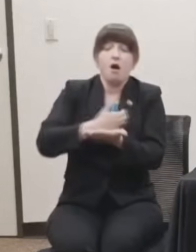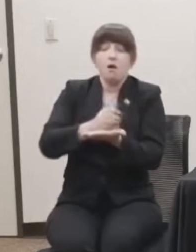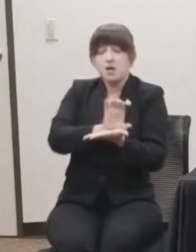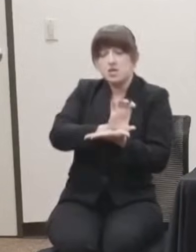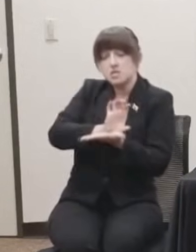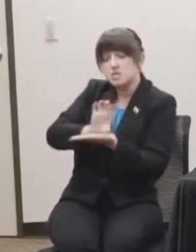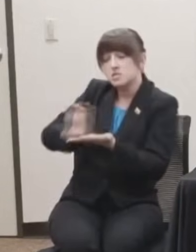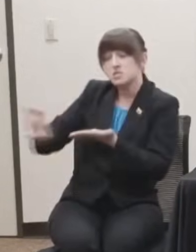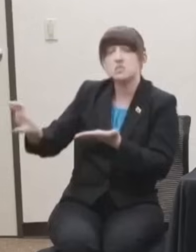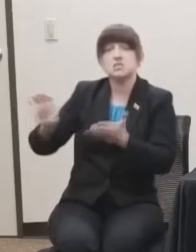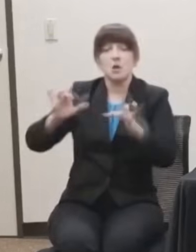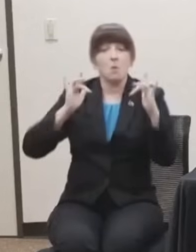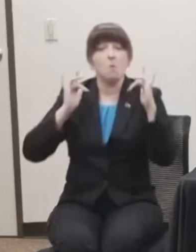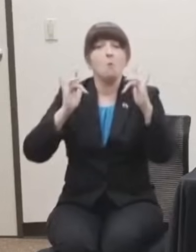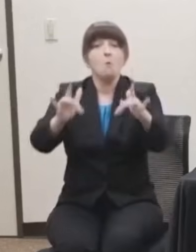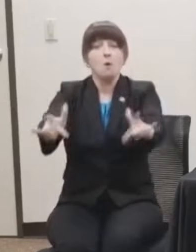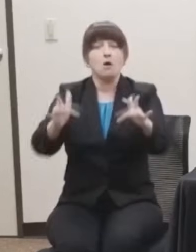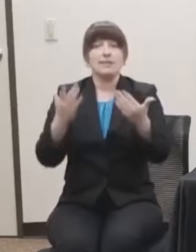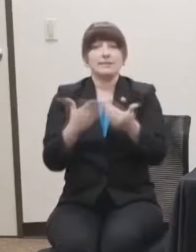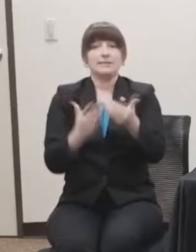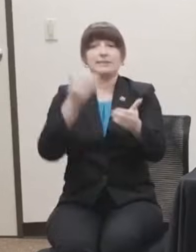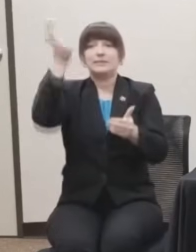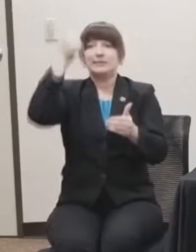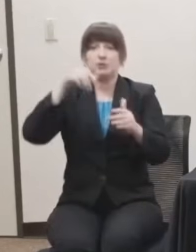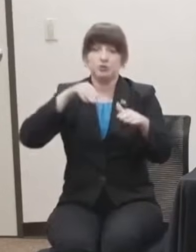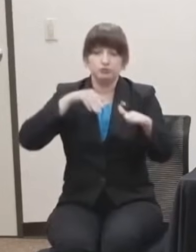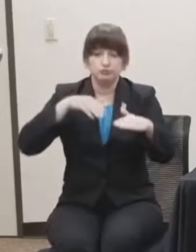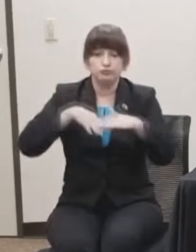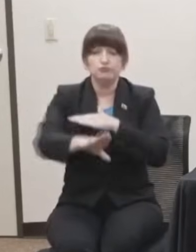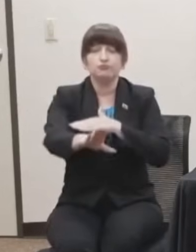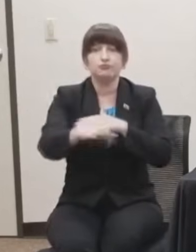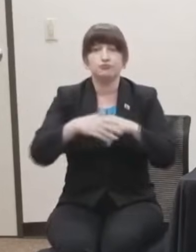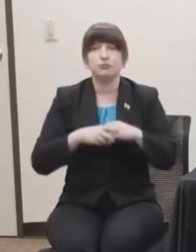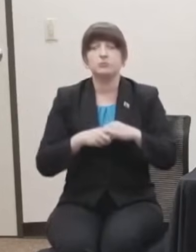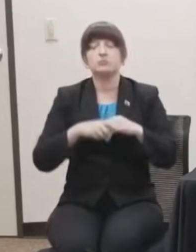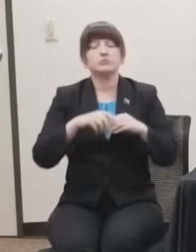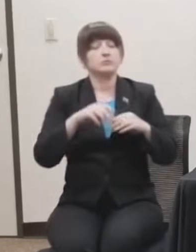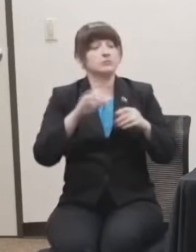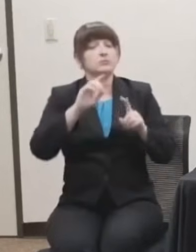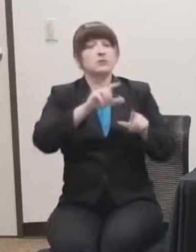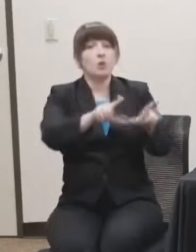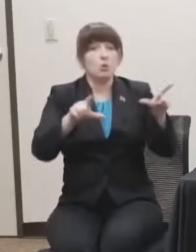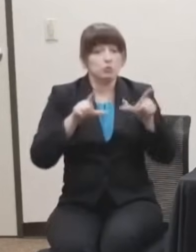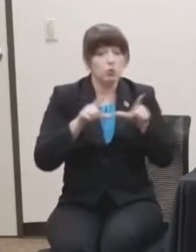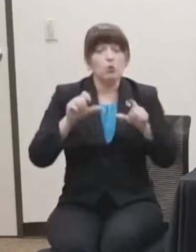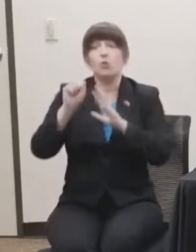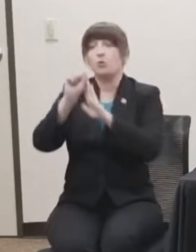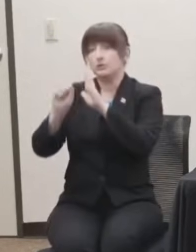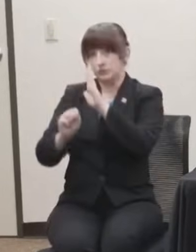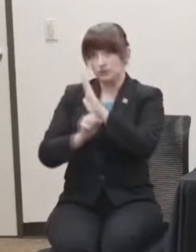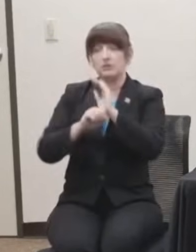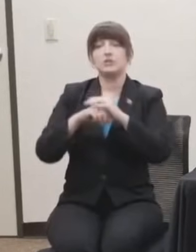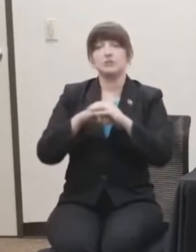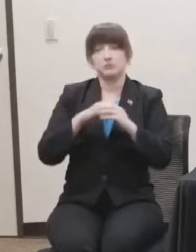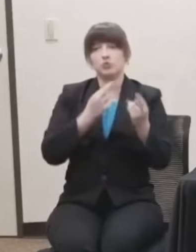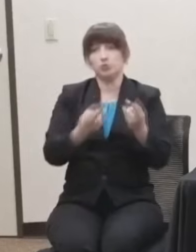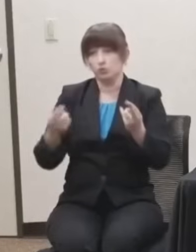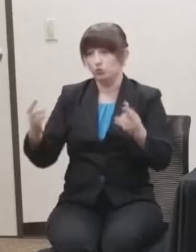to help individuals who've been impacted by this, as well as local governments that have been impacted by this. Bottom line is this, and that